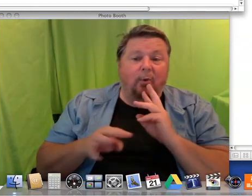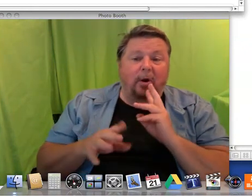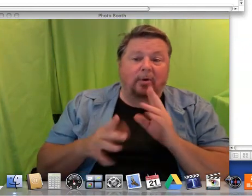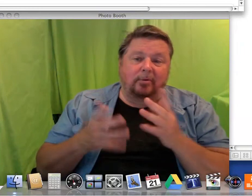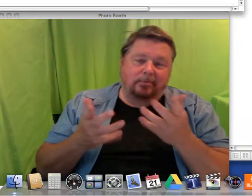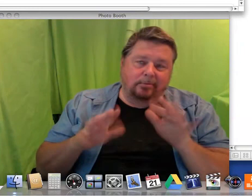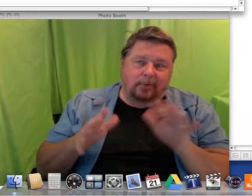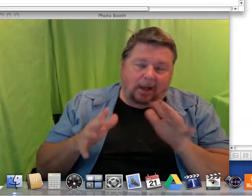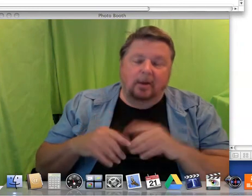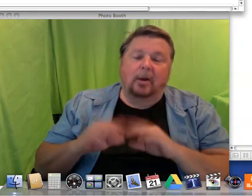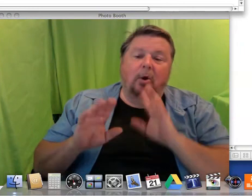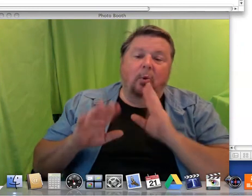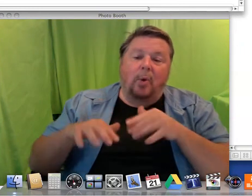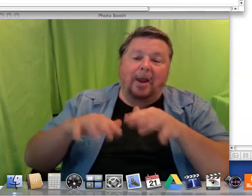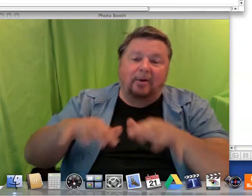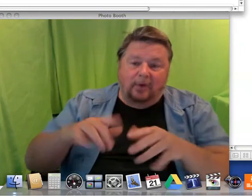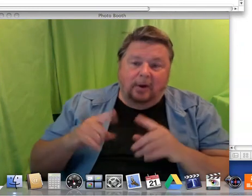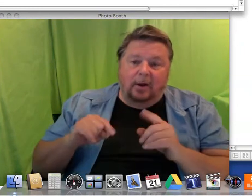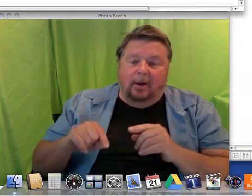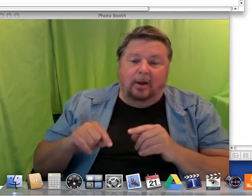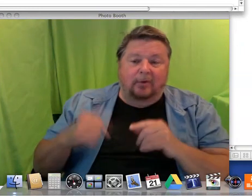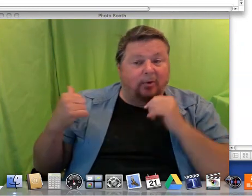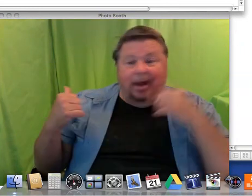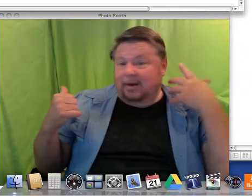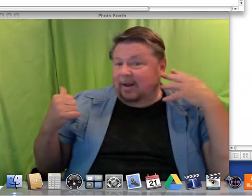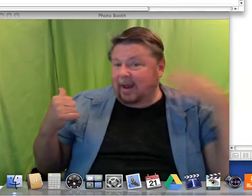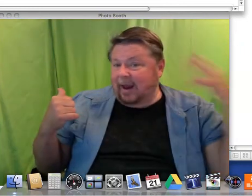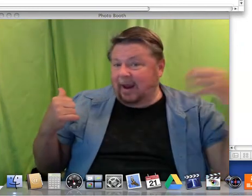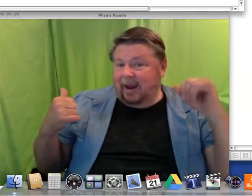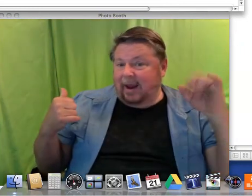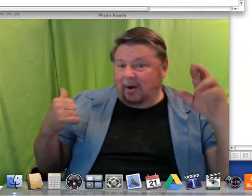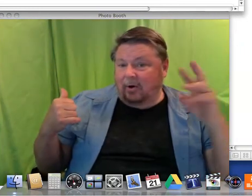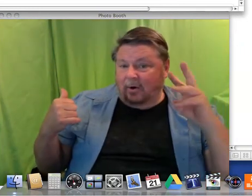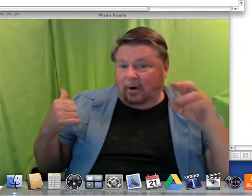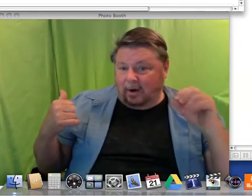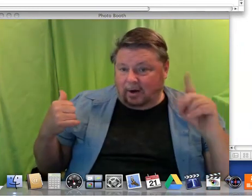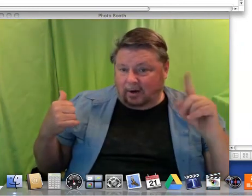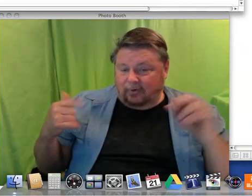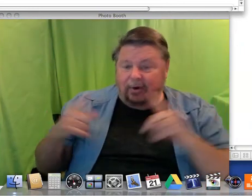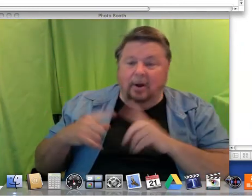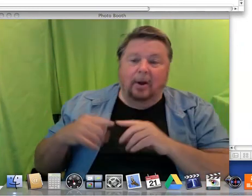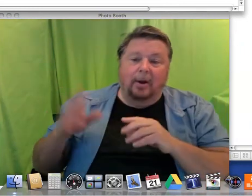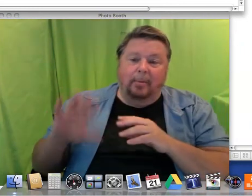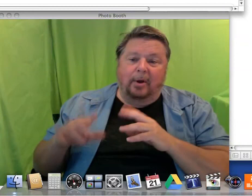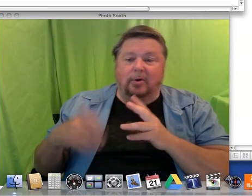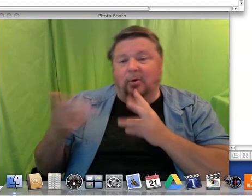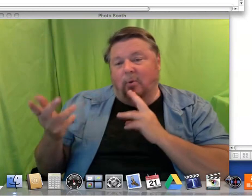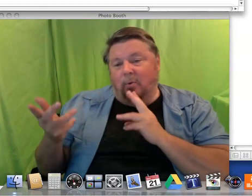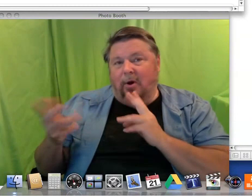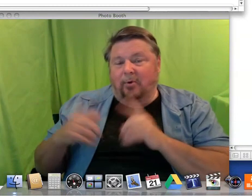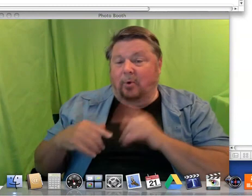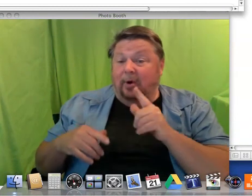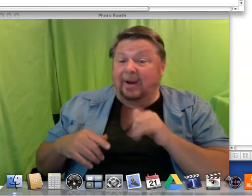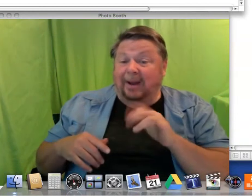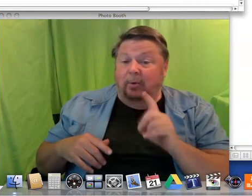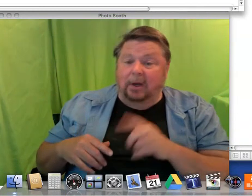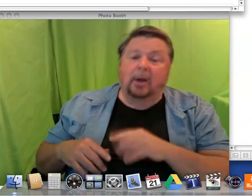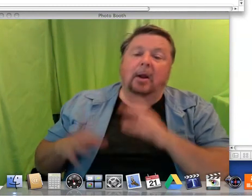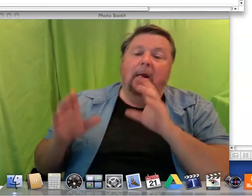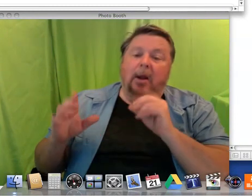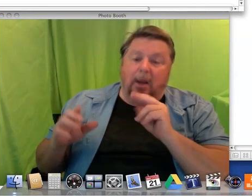a water-like wave, so not air conduction, but water or